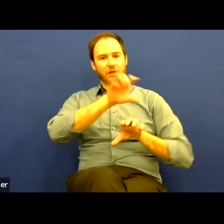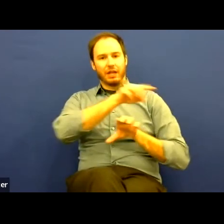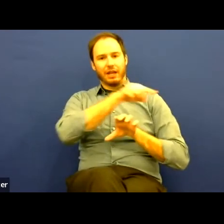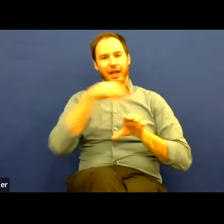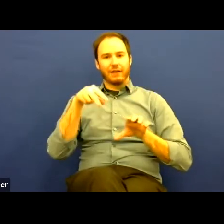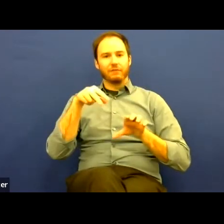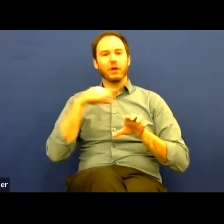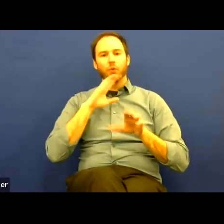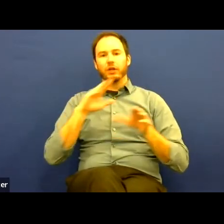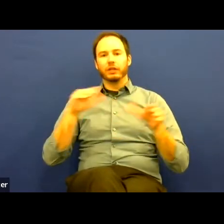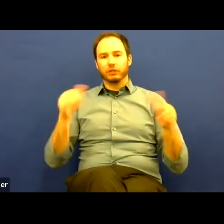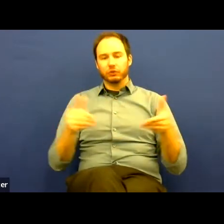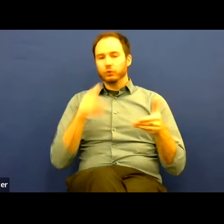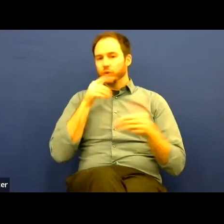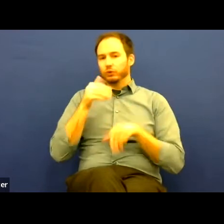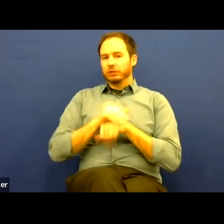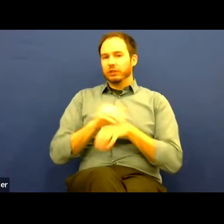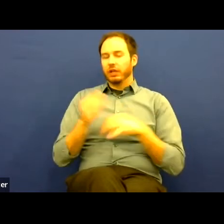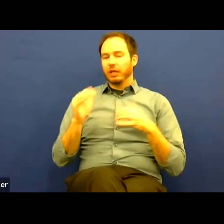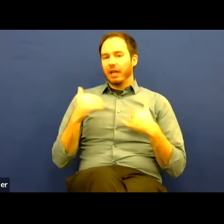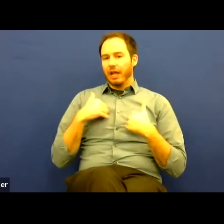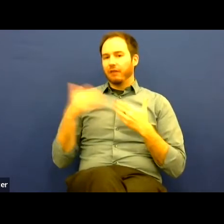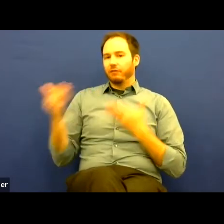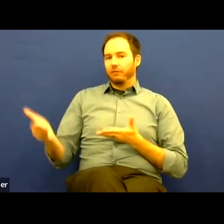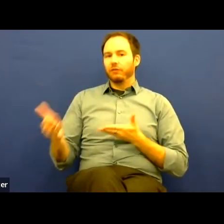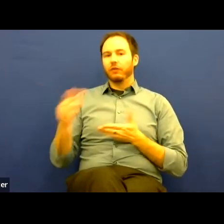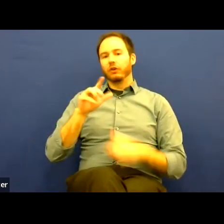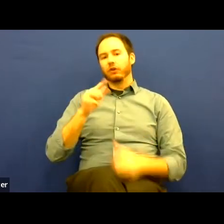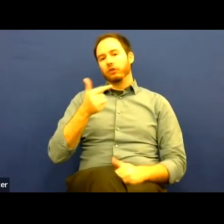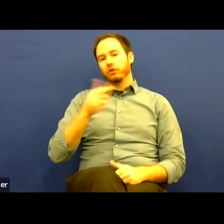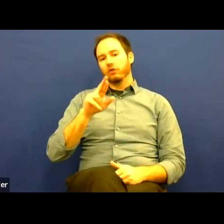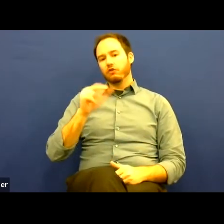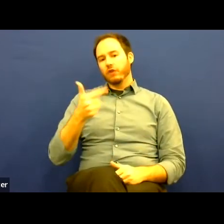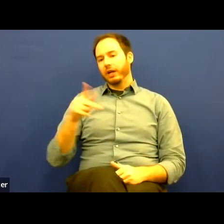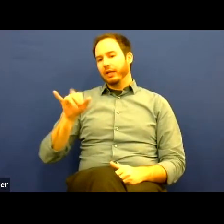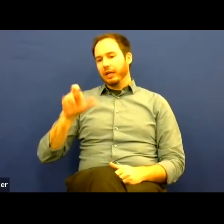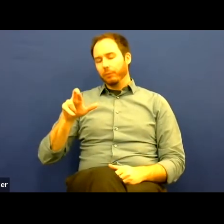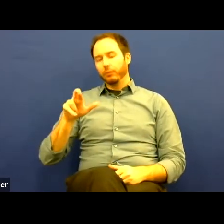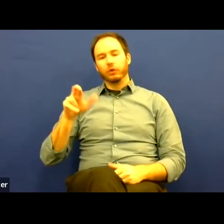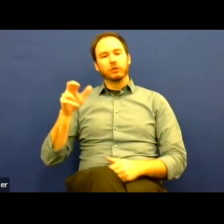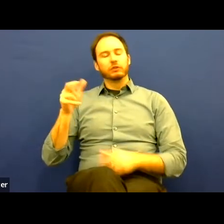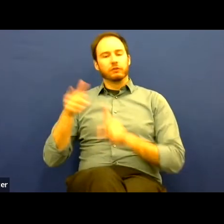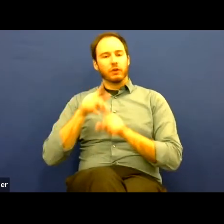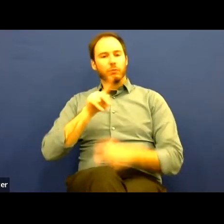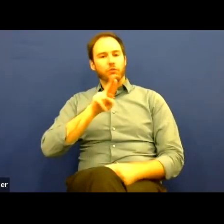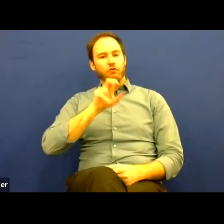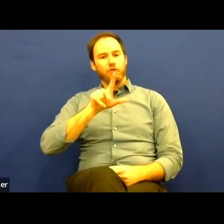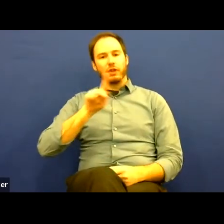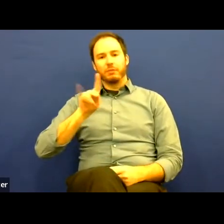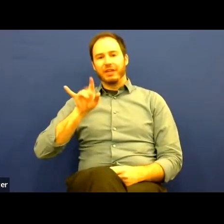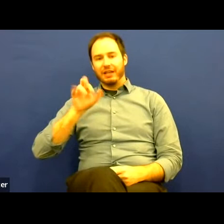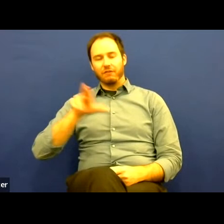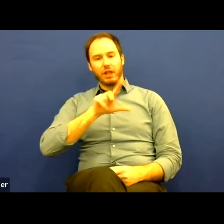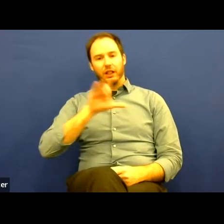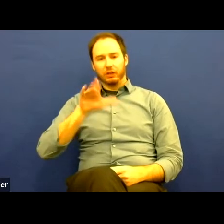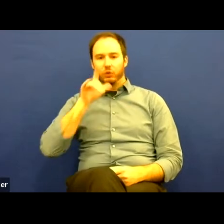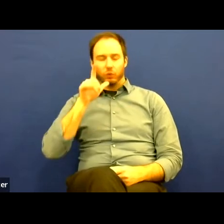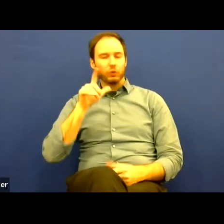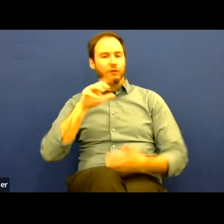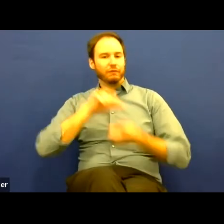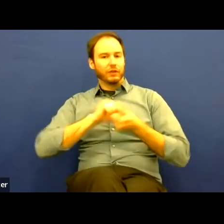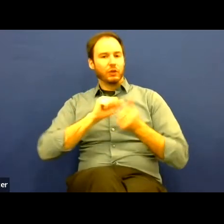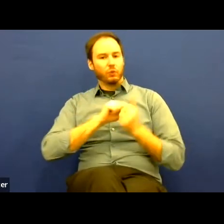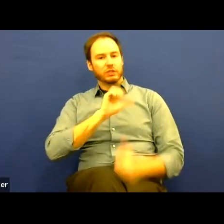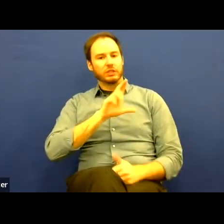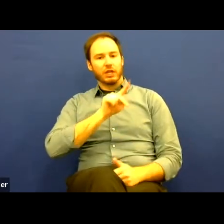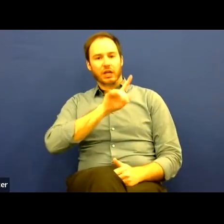I should introduce with us tonight our Greg Kimber from the Real McKeever LLC, an affiliate of Scuddy Enterprises,